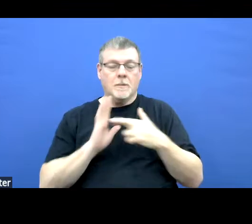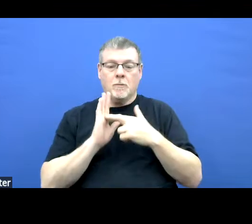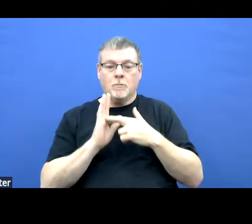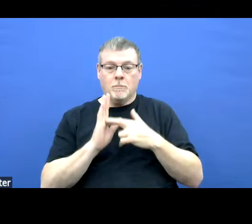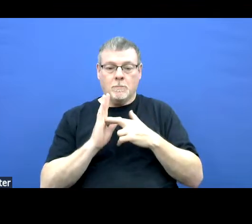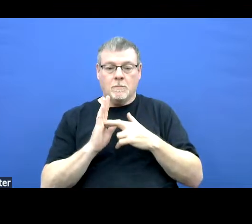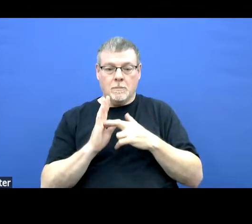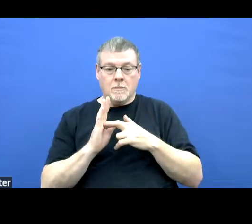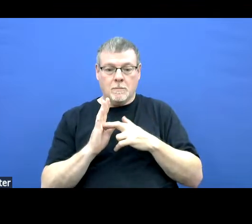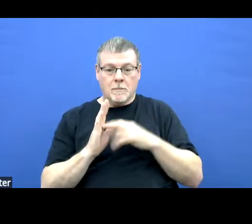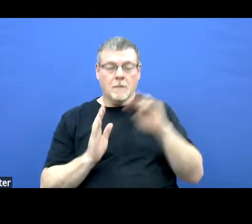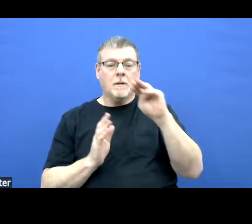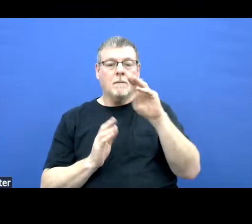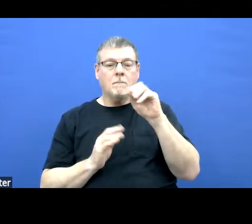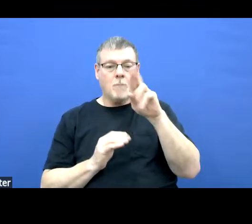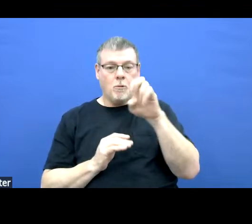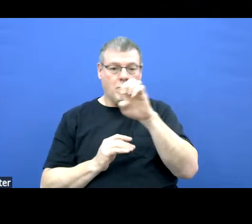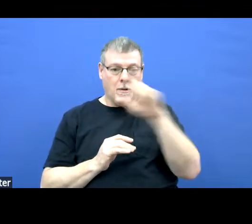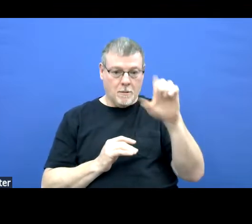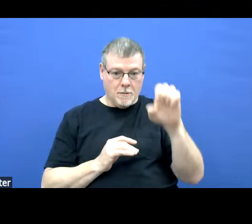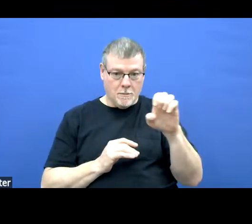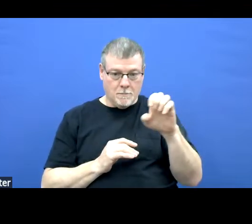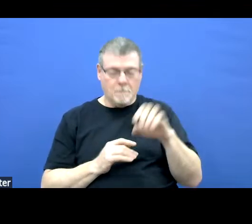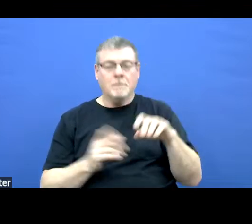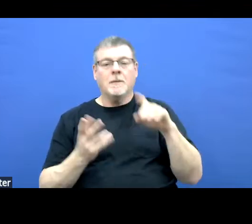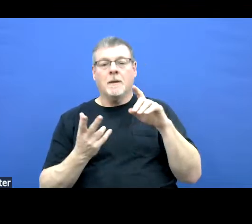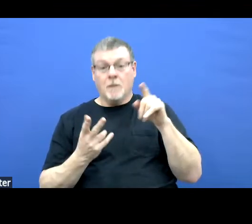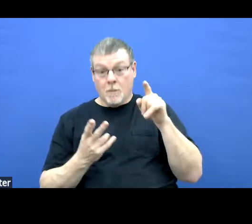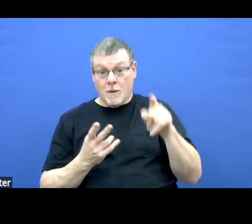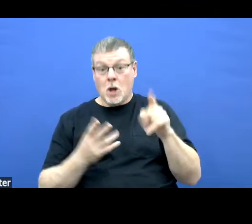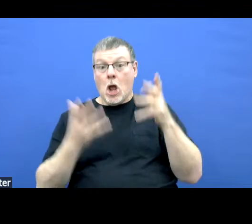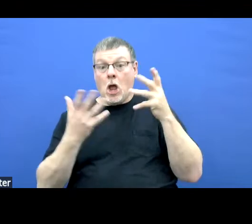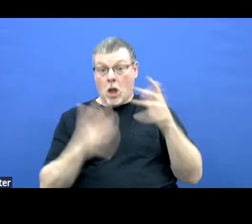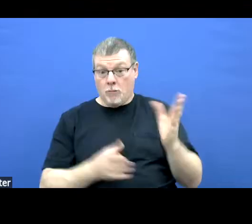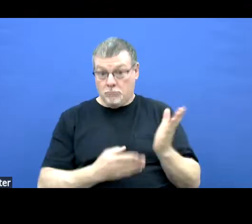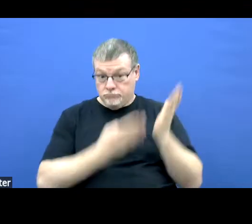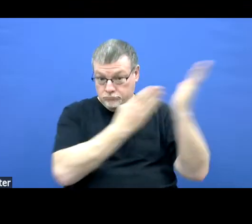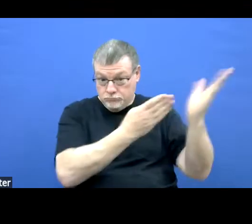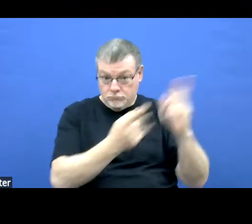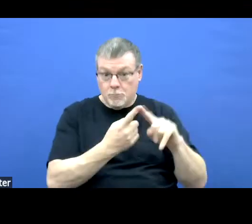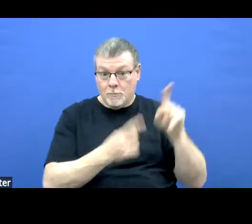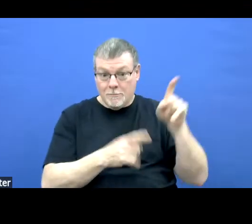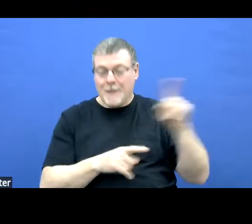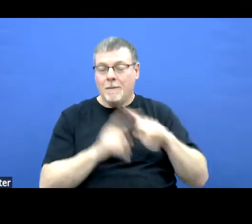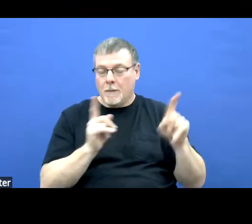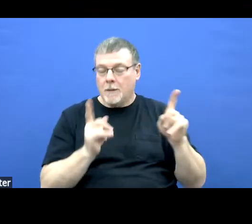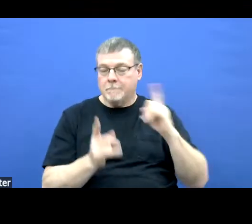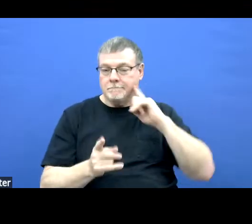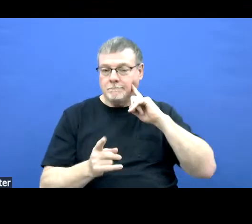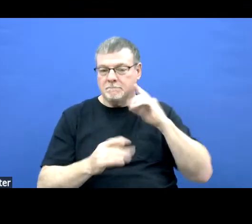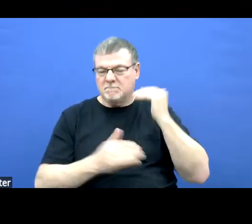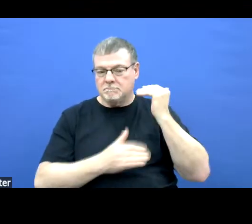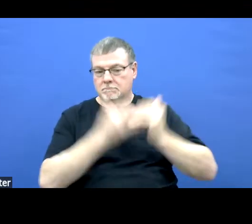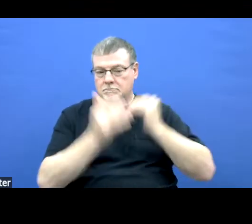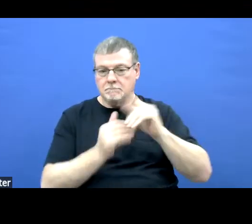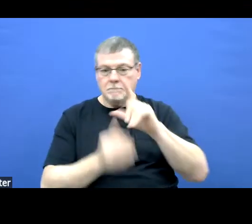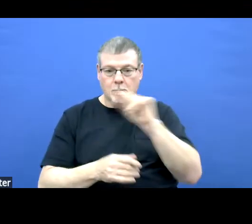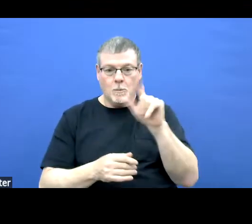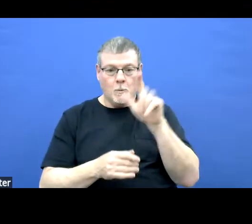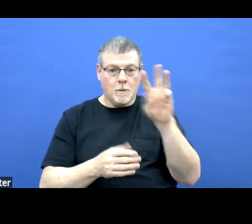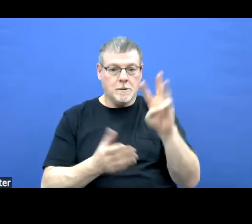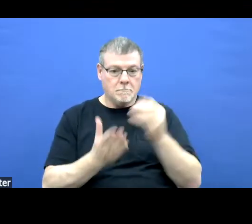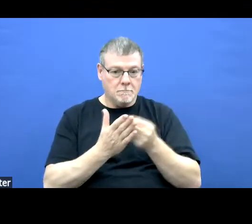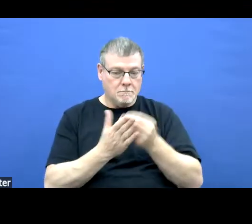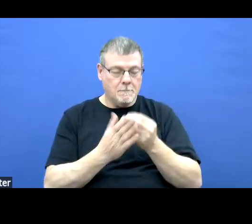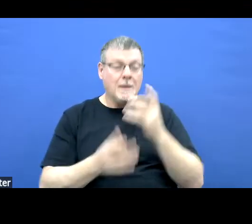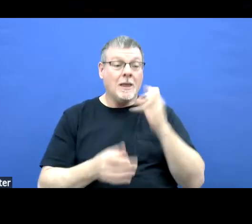Representative Joseph Morelli's office. So that's already in, but we will pursuing the 2026 Bricks grant.